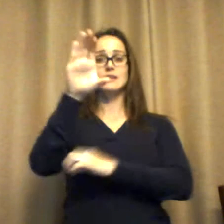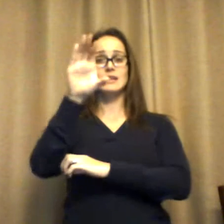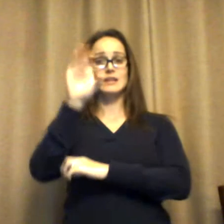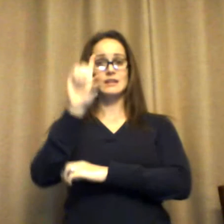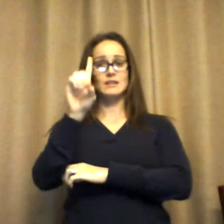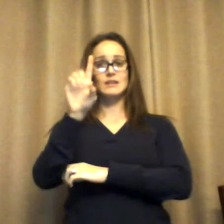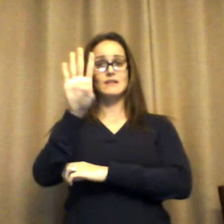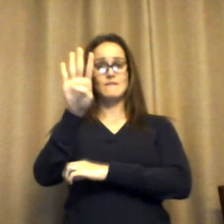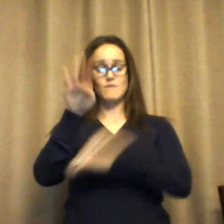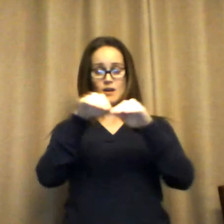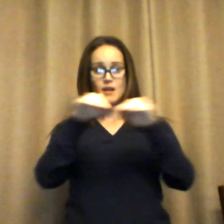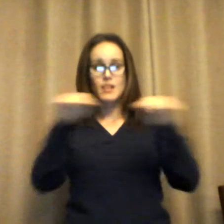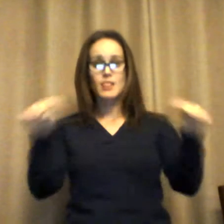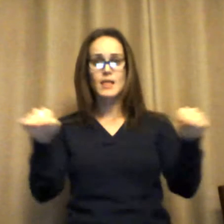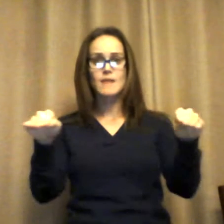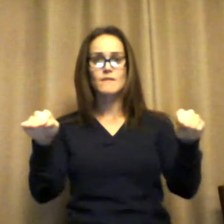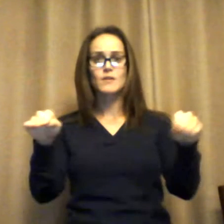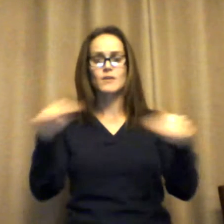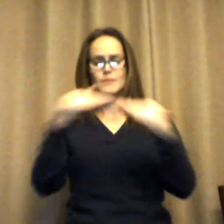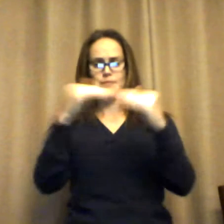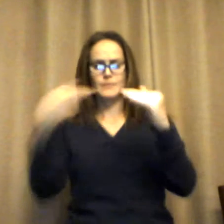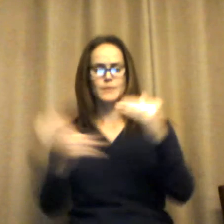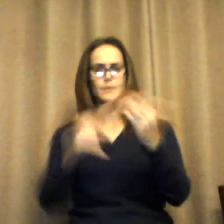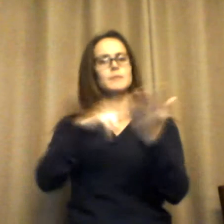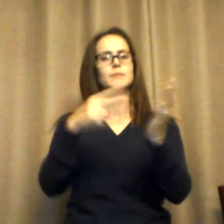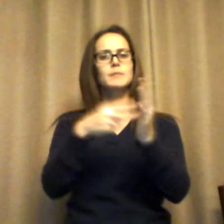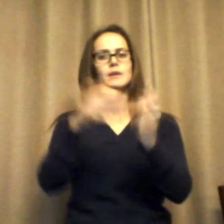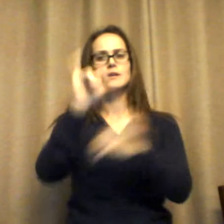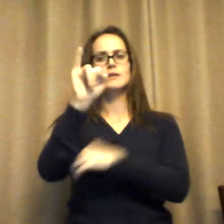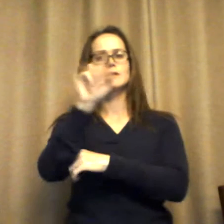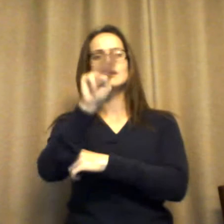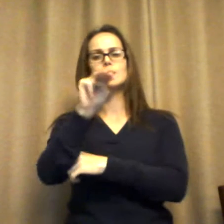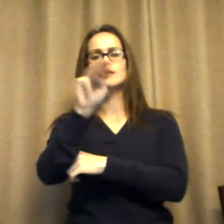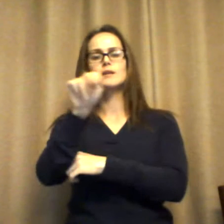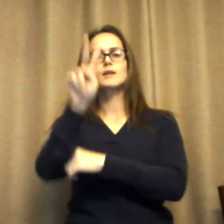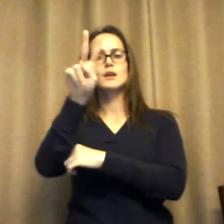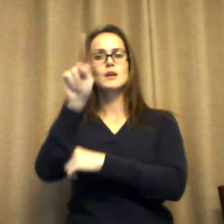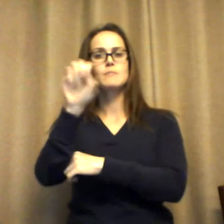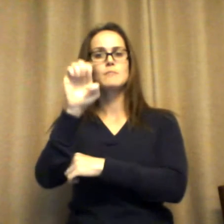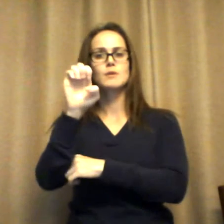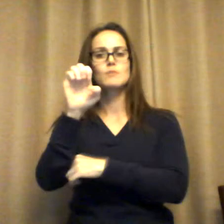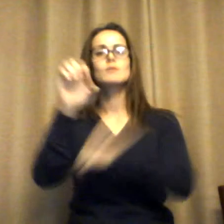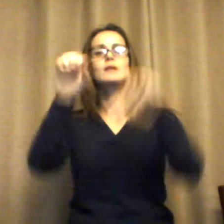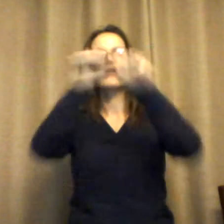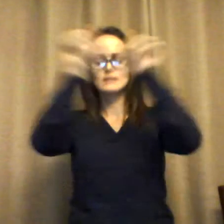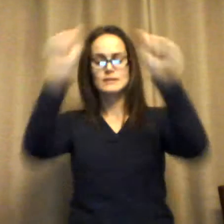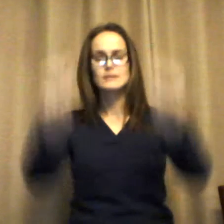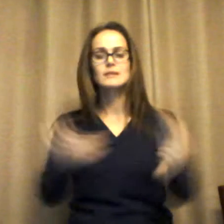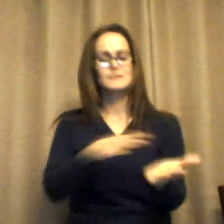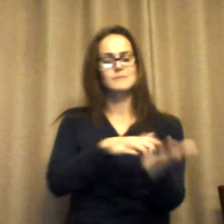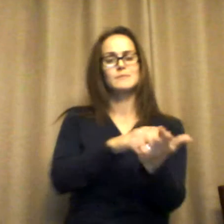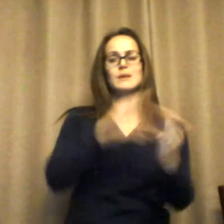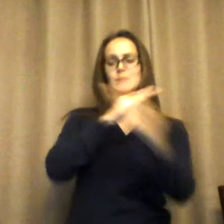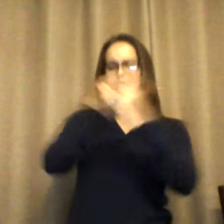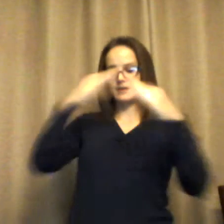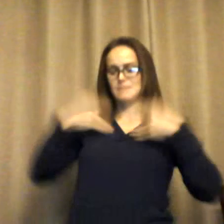that a person's immune system is no longer healthy enough to fight off intruding viruses and bacteria. Signs